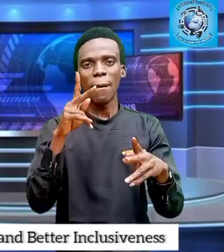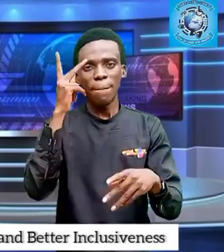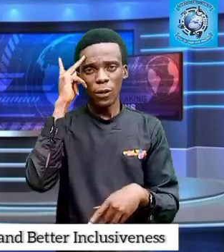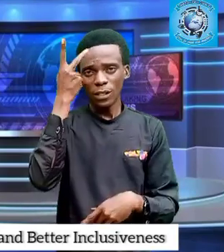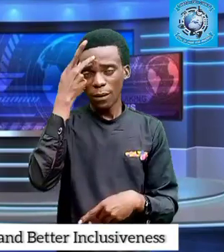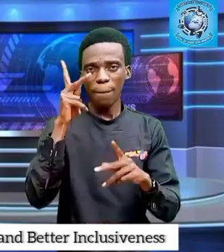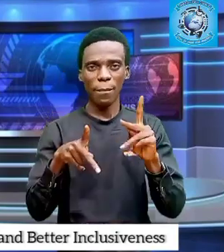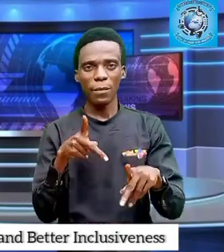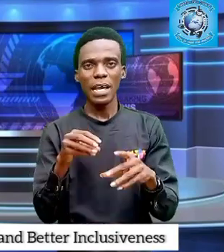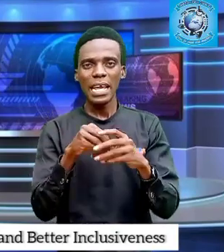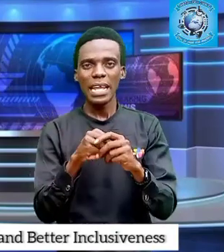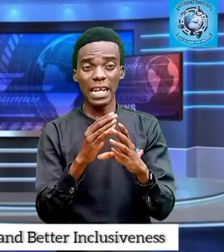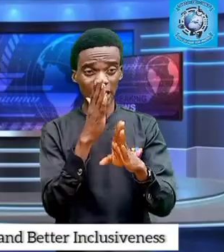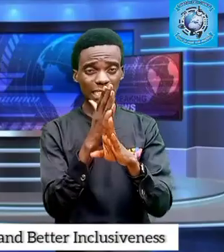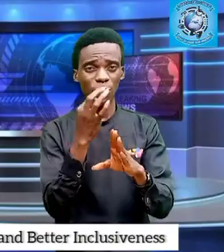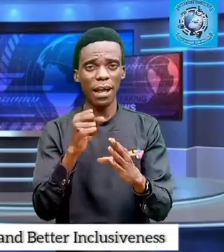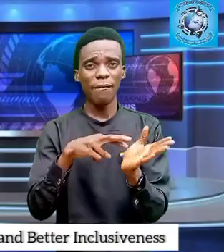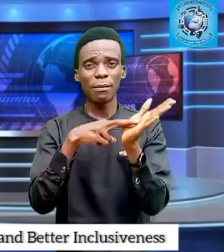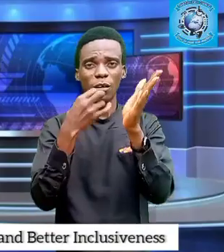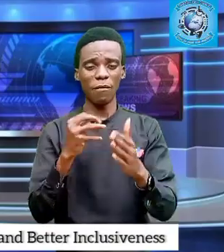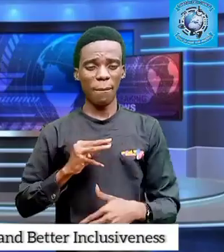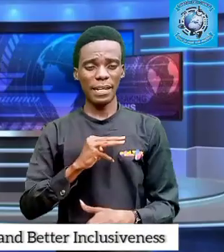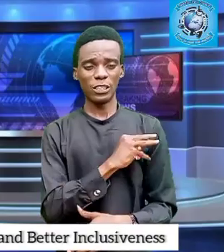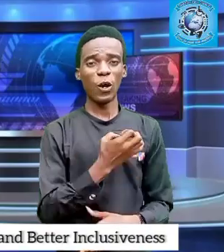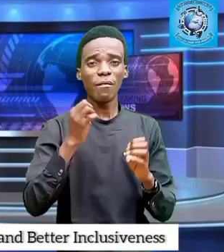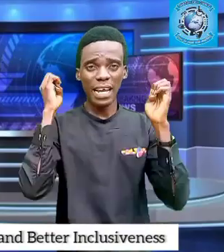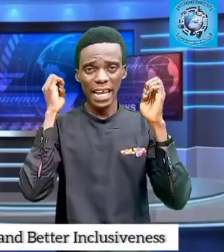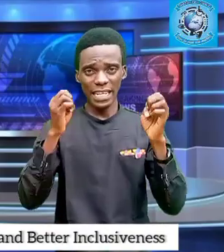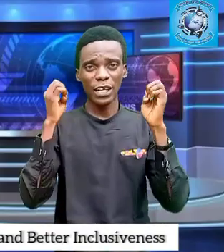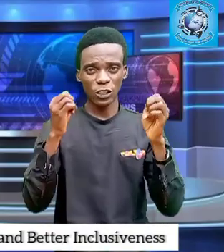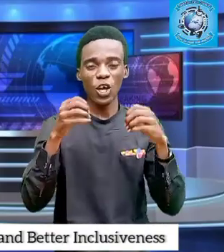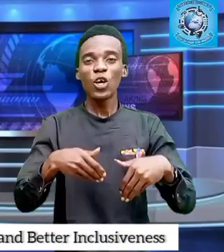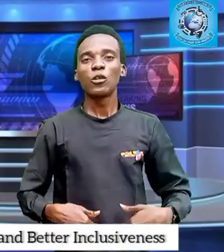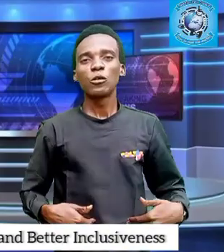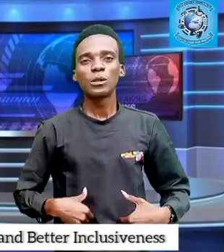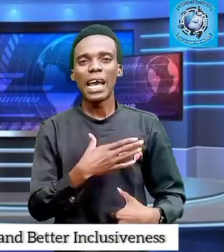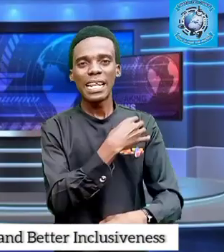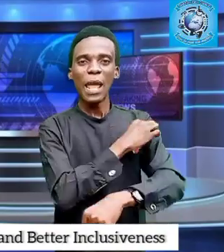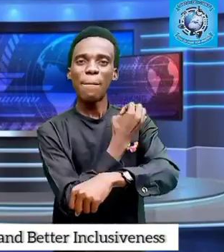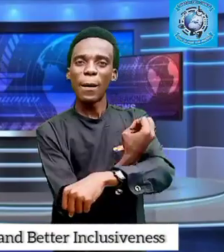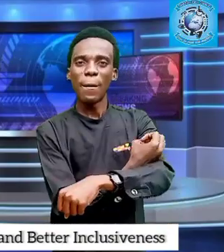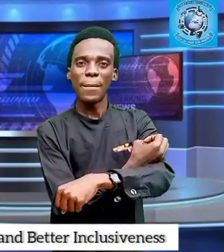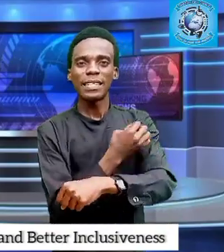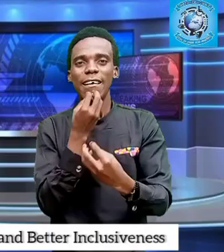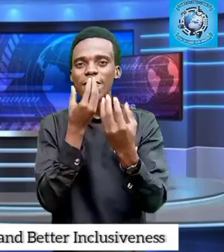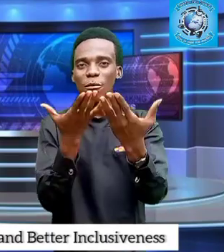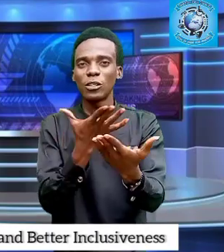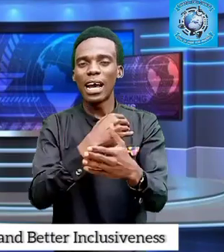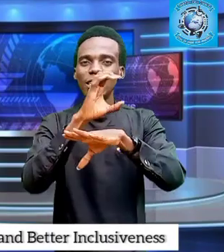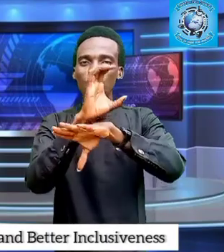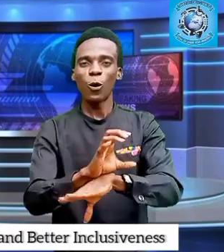authorities. In attendance were representatives of Ministry of Education, Youth and Empowerment, Information